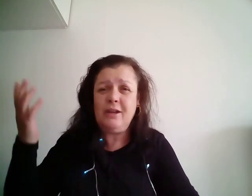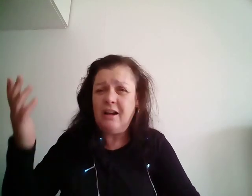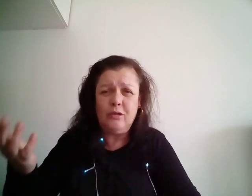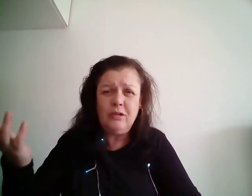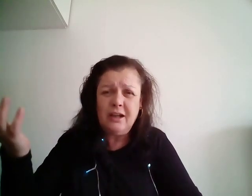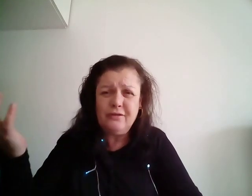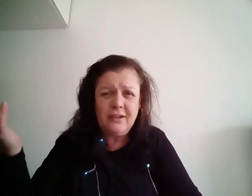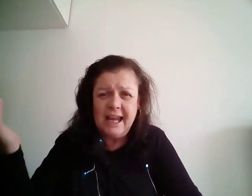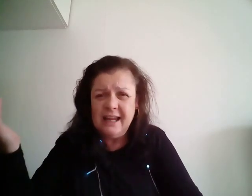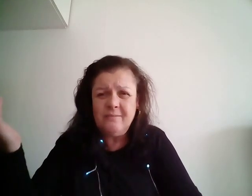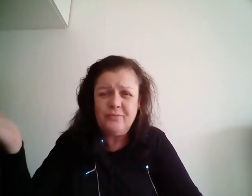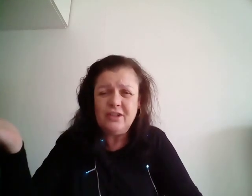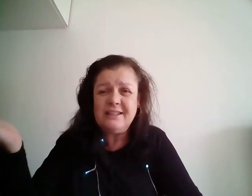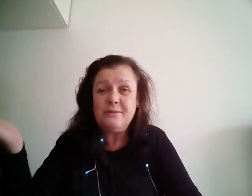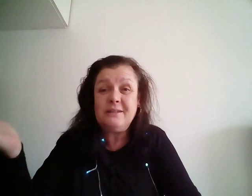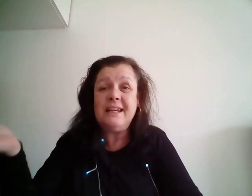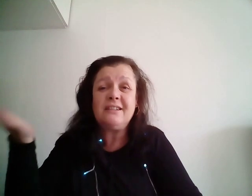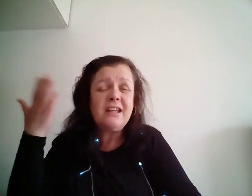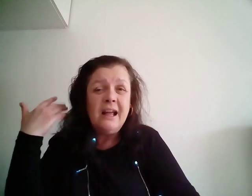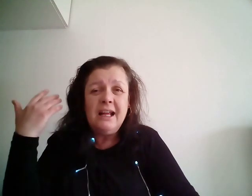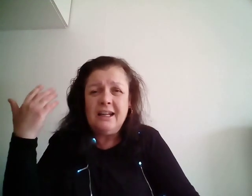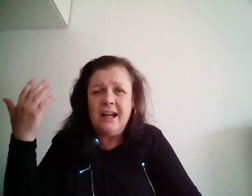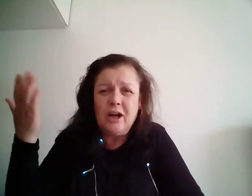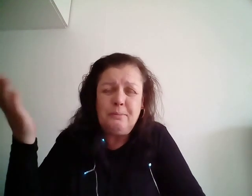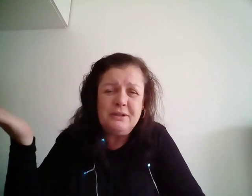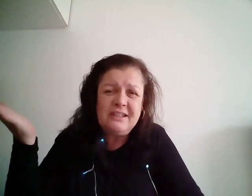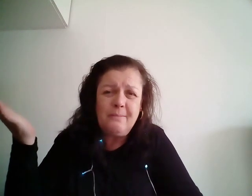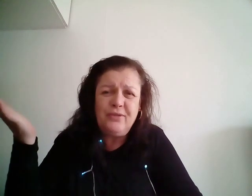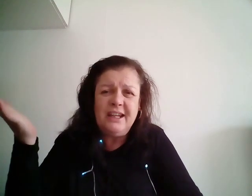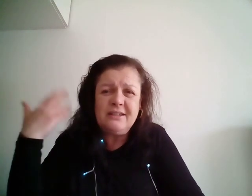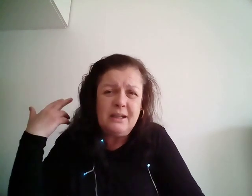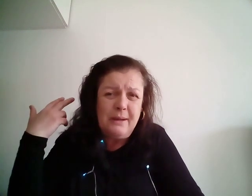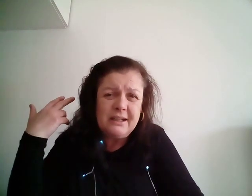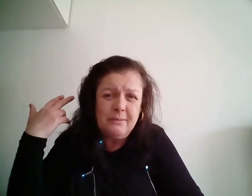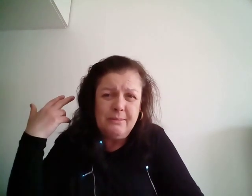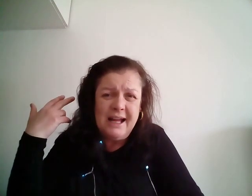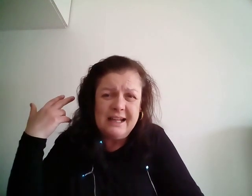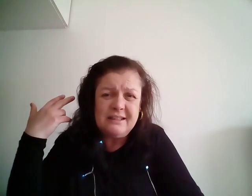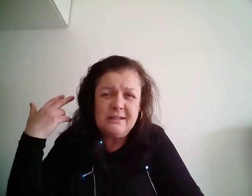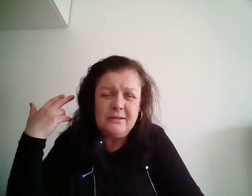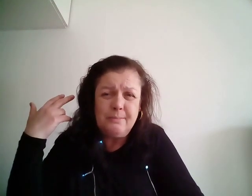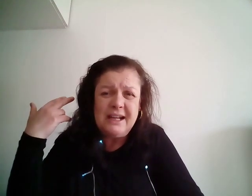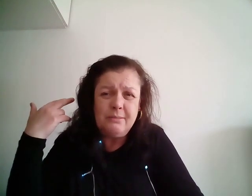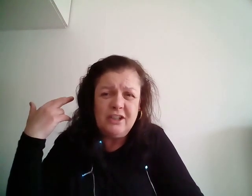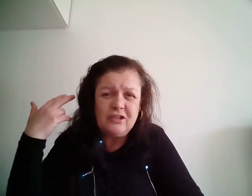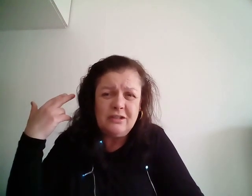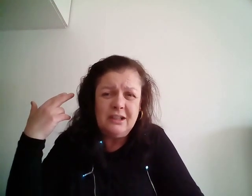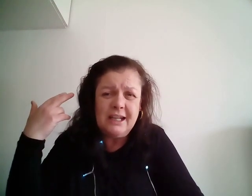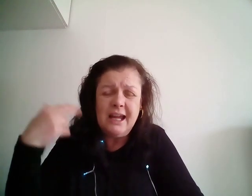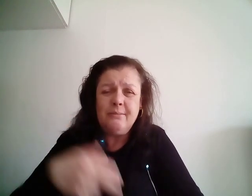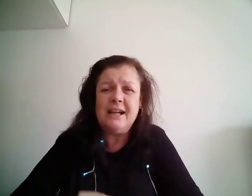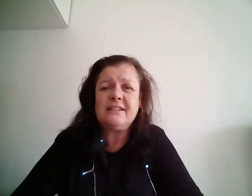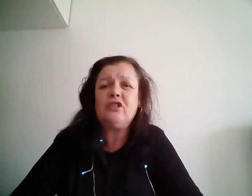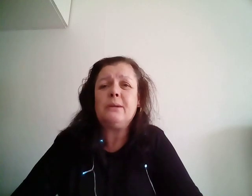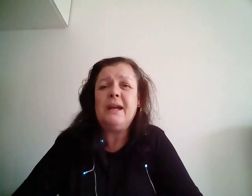we are, all over again. Do you see what I mean? Because, like, I'll put something to the back of my mind, the back of my noddle, okay, my delicious little